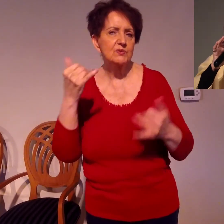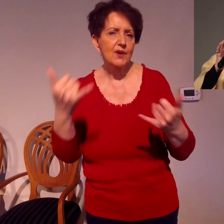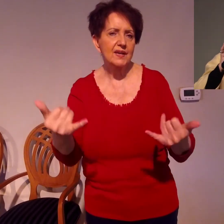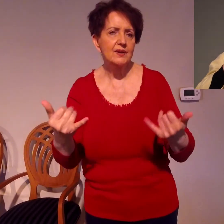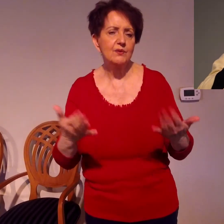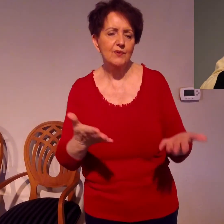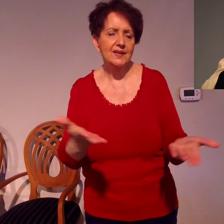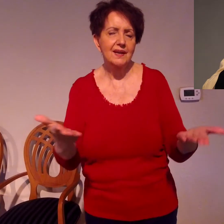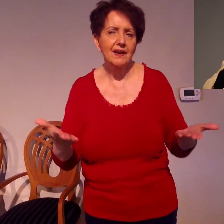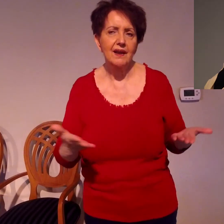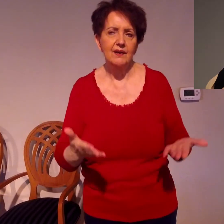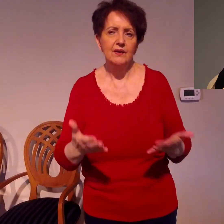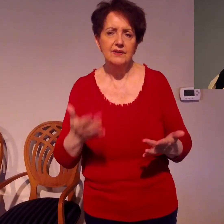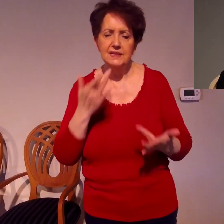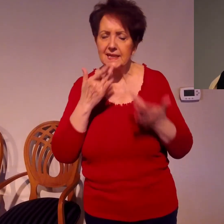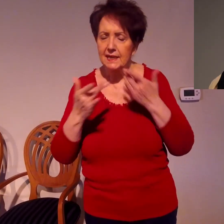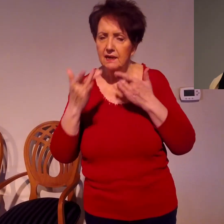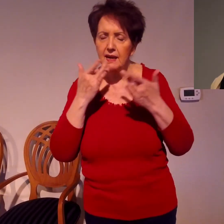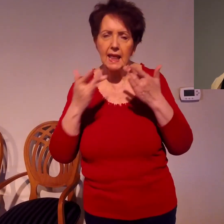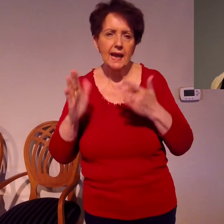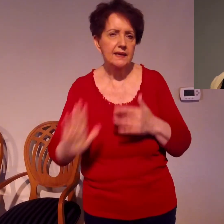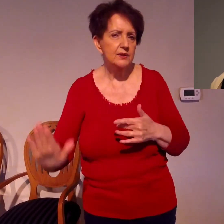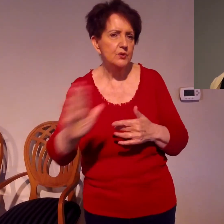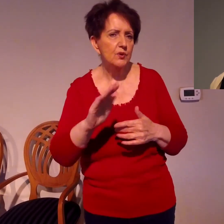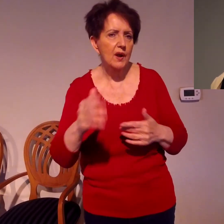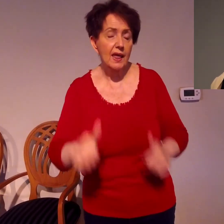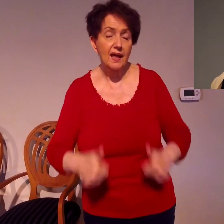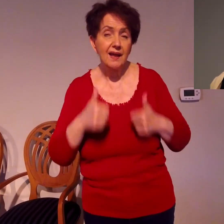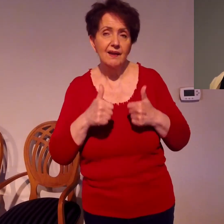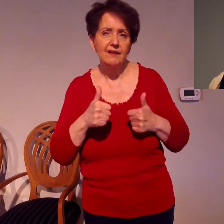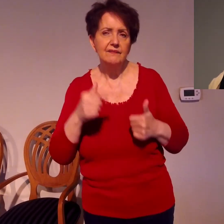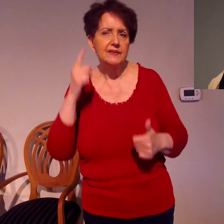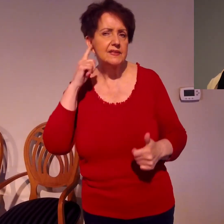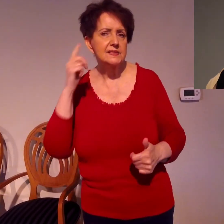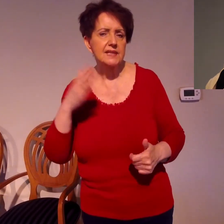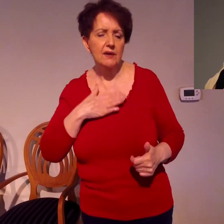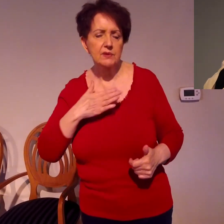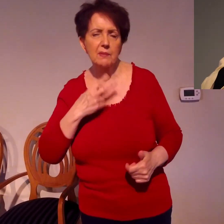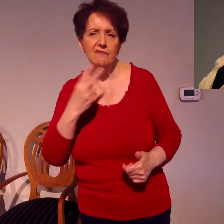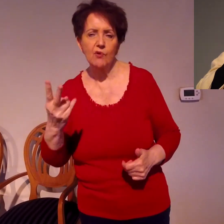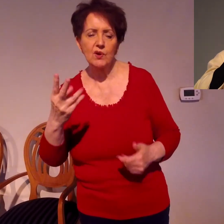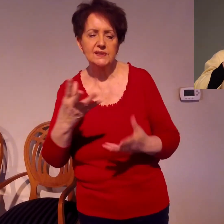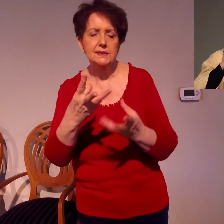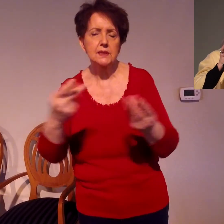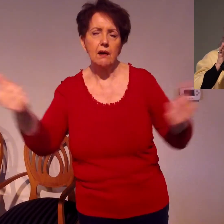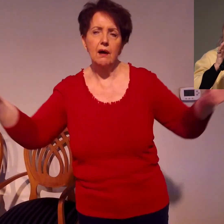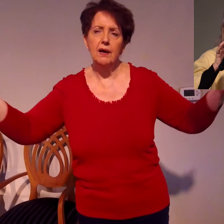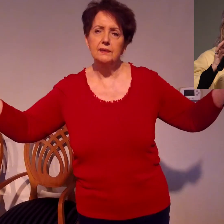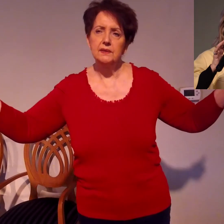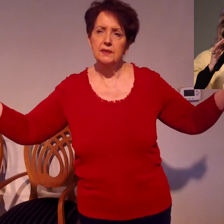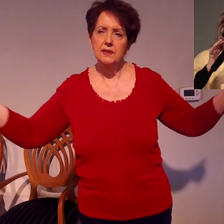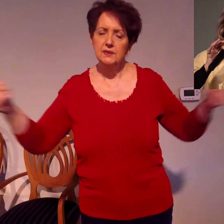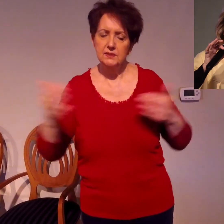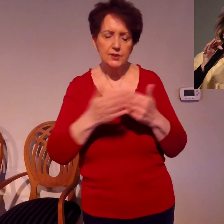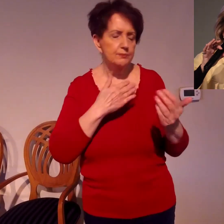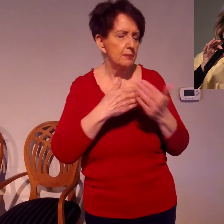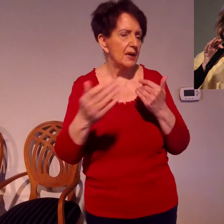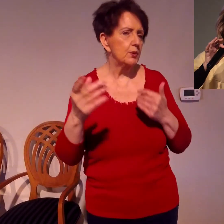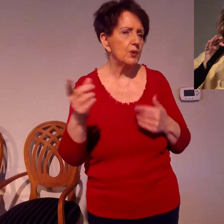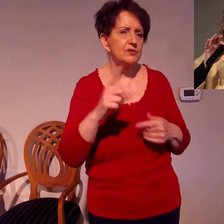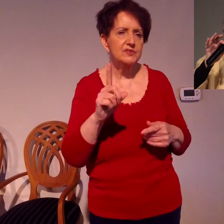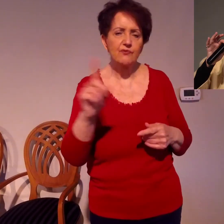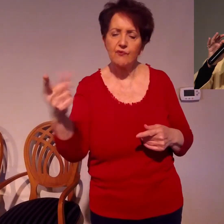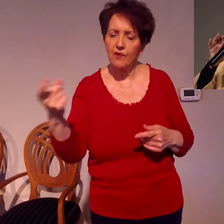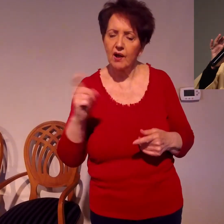any lack and limitation in any person's life, in the sound of this voice, it is gone. It does not matter where it comes from. I need not